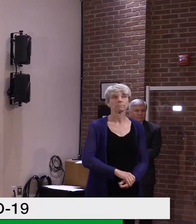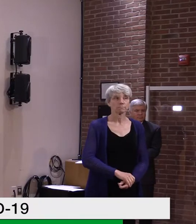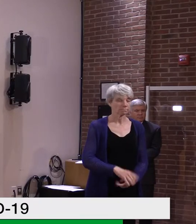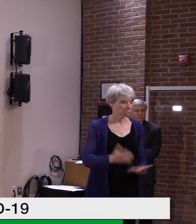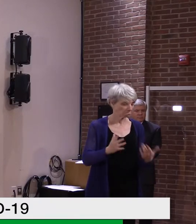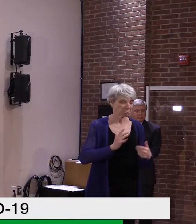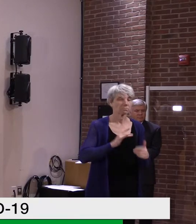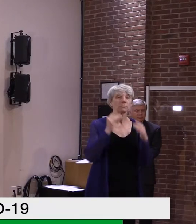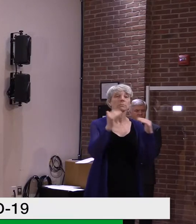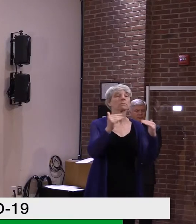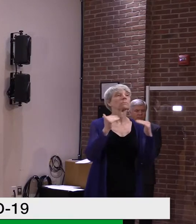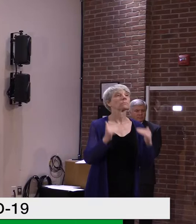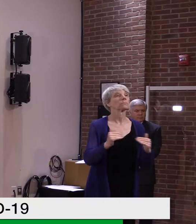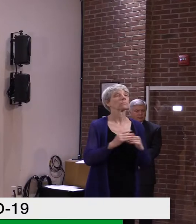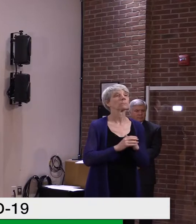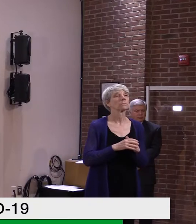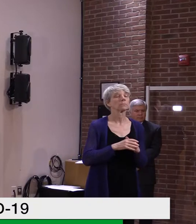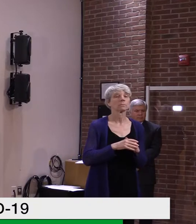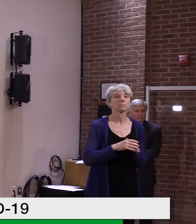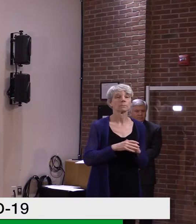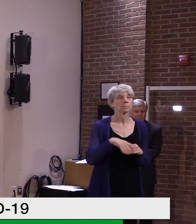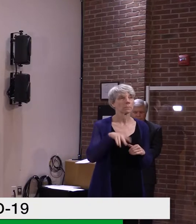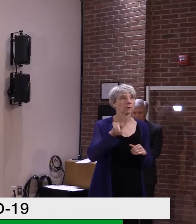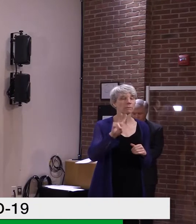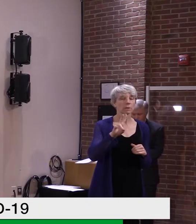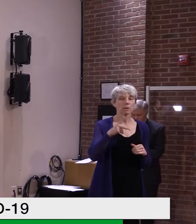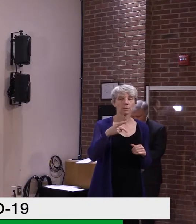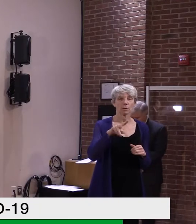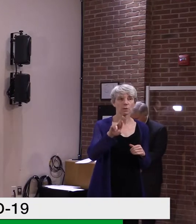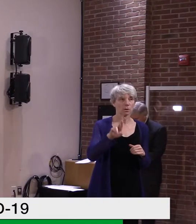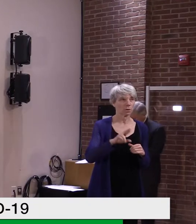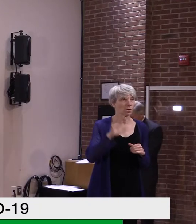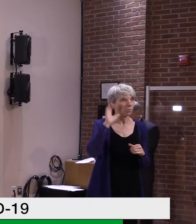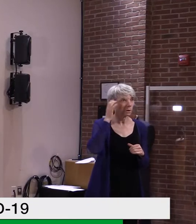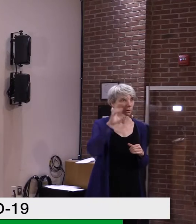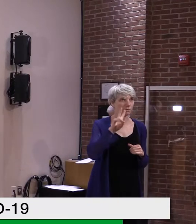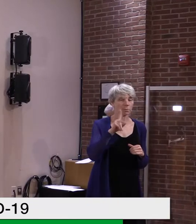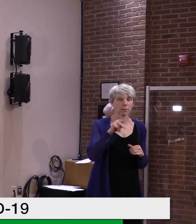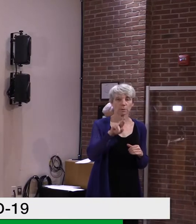All right, I'll move to Pete Hirschfeld, BPR.